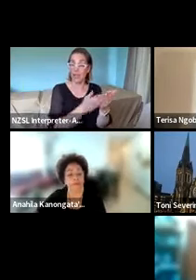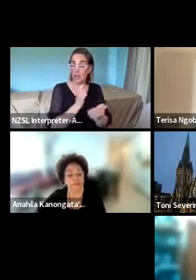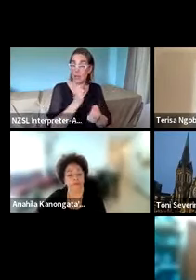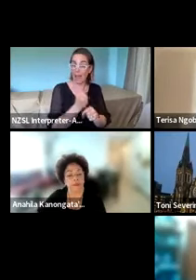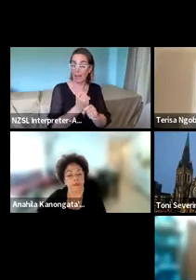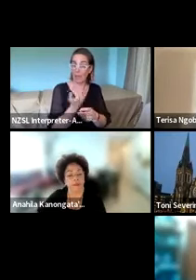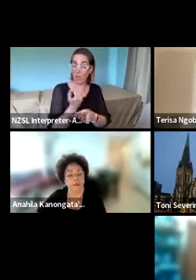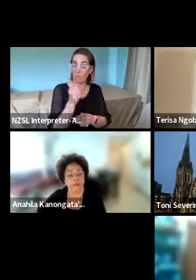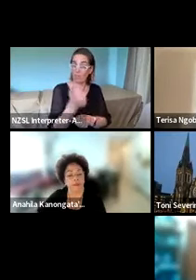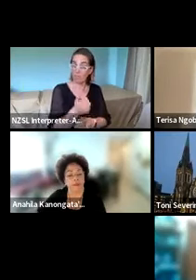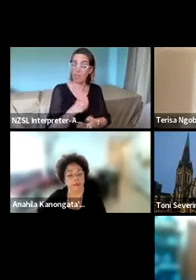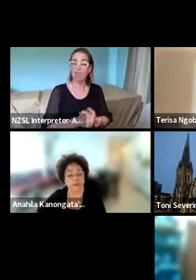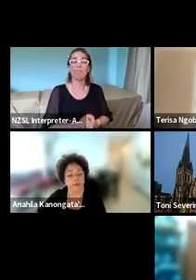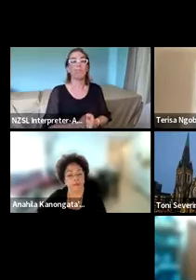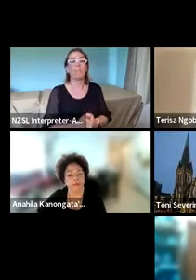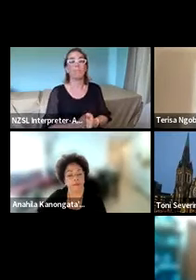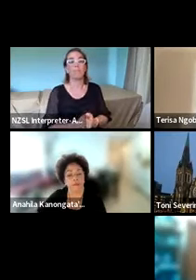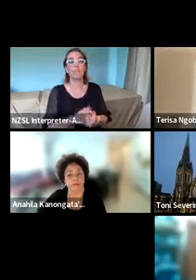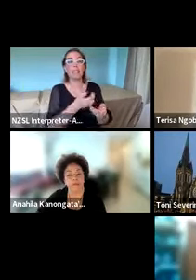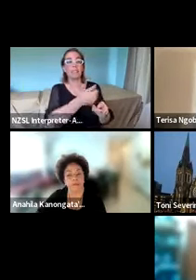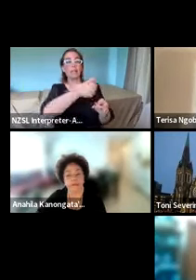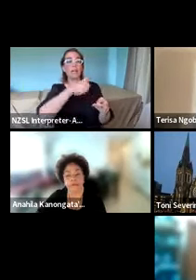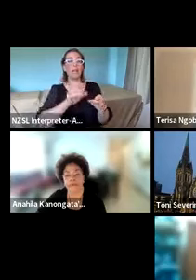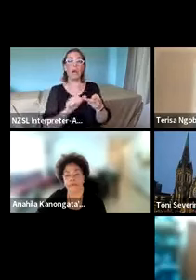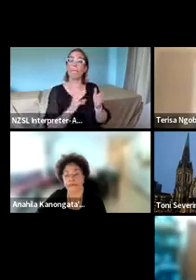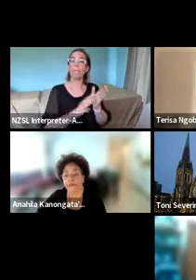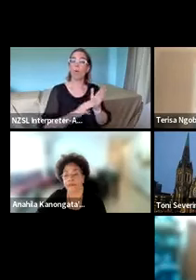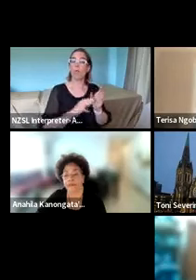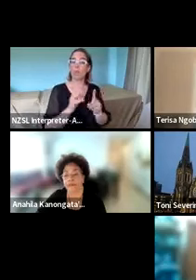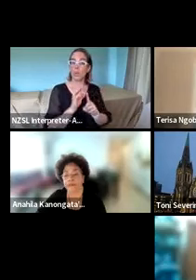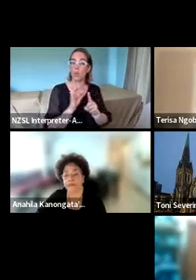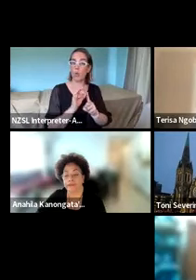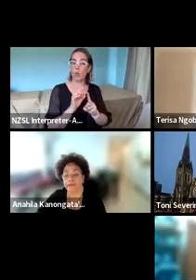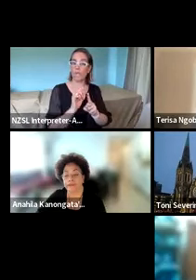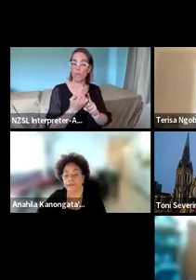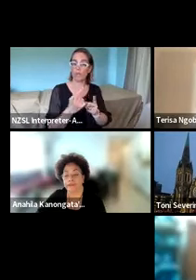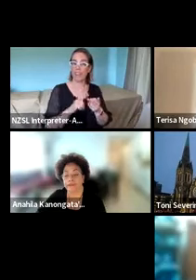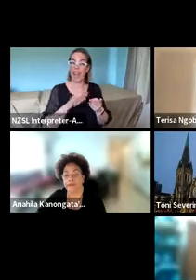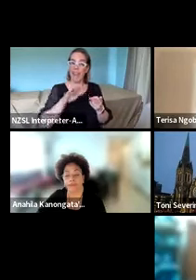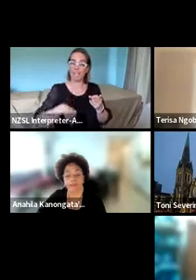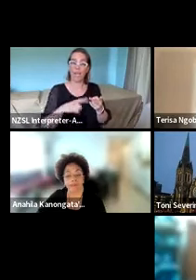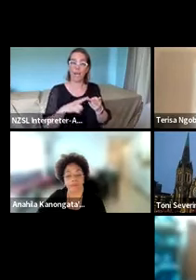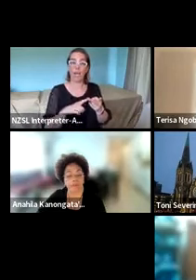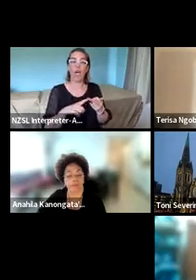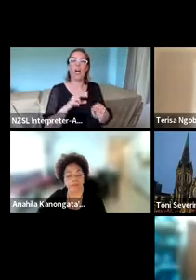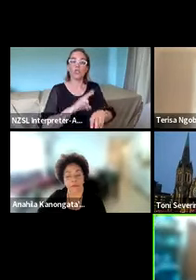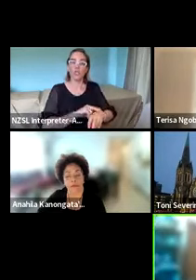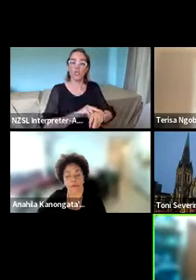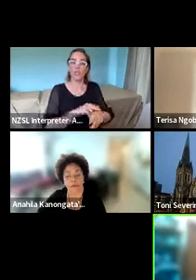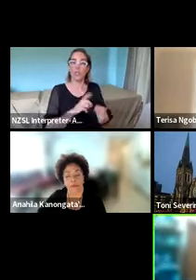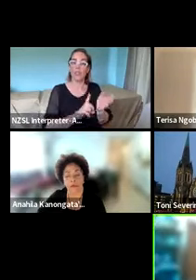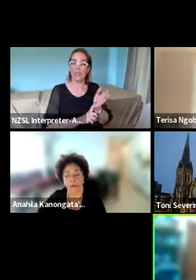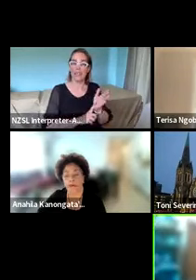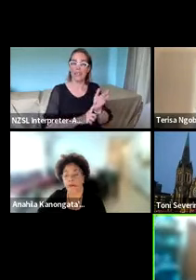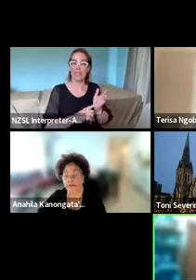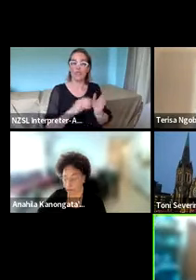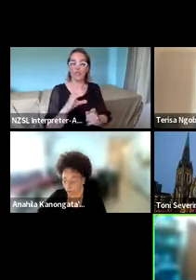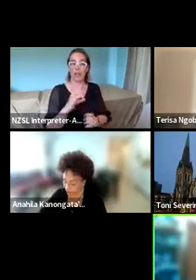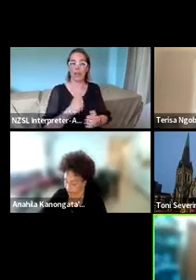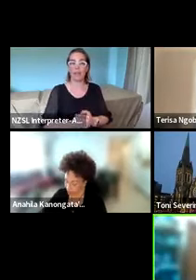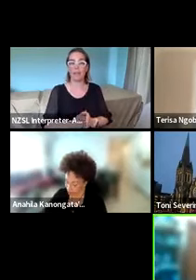well. We'll come now to Maureen Pugh and then Dr. Liz Craig. Thank you. Thanks very